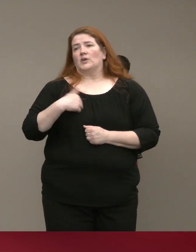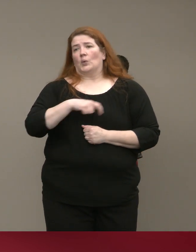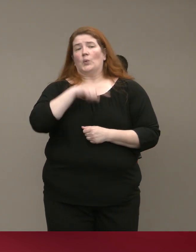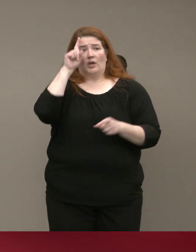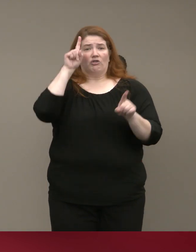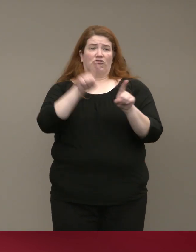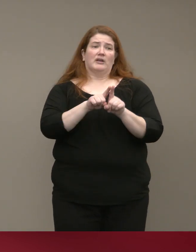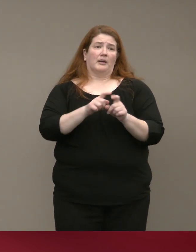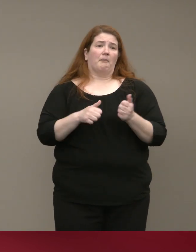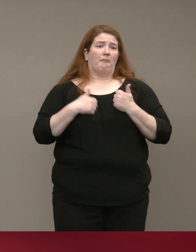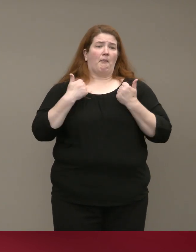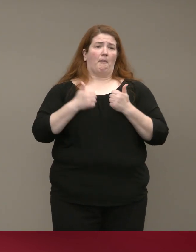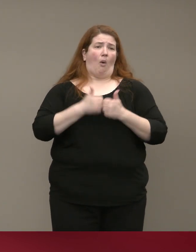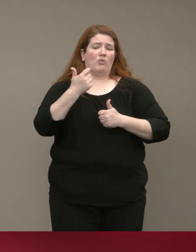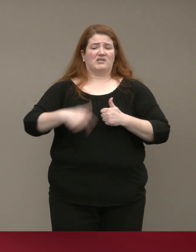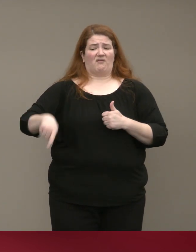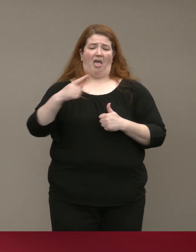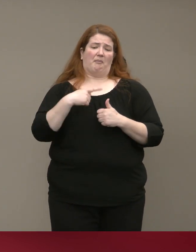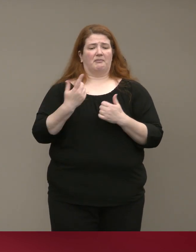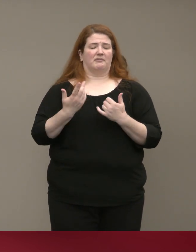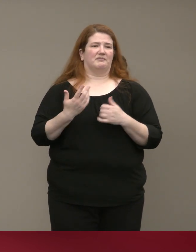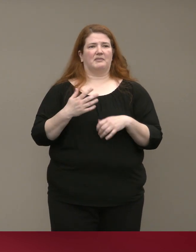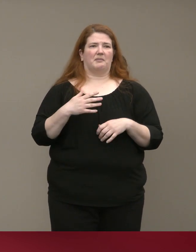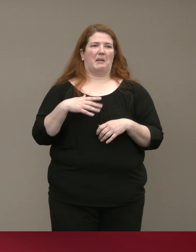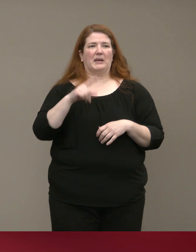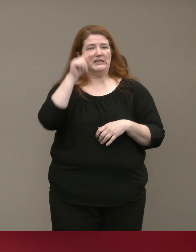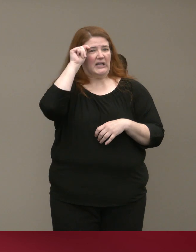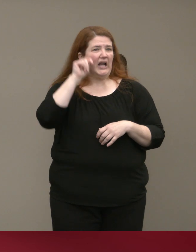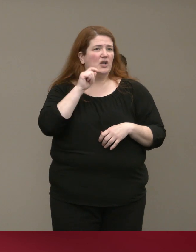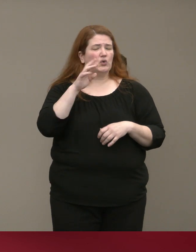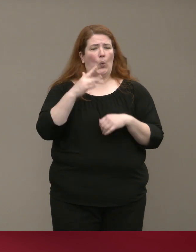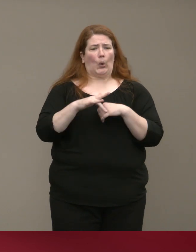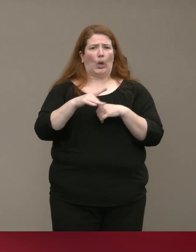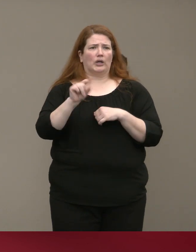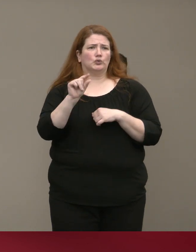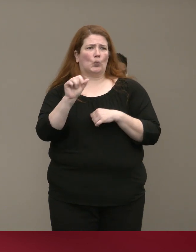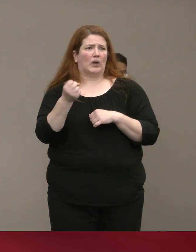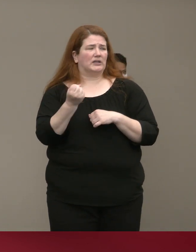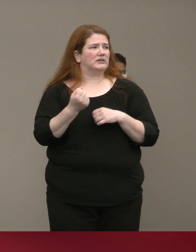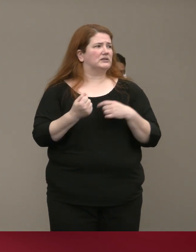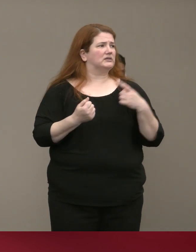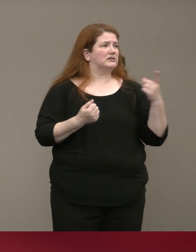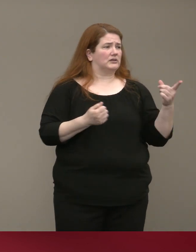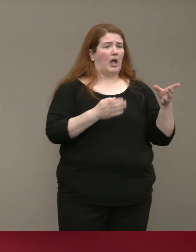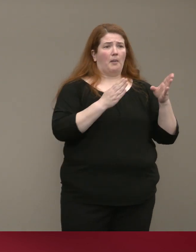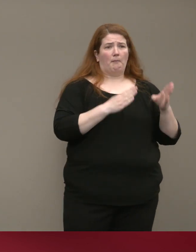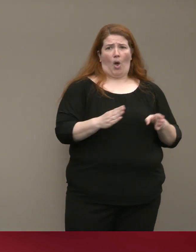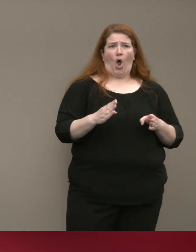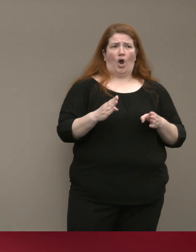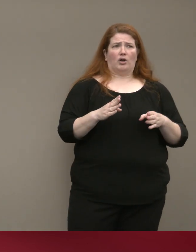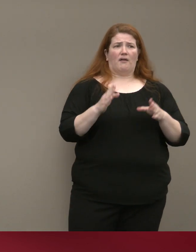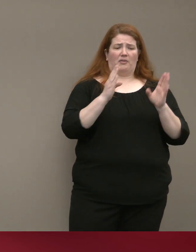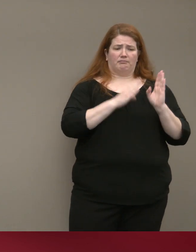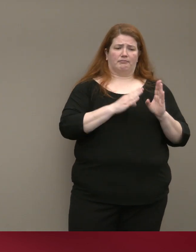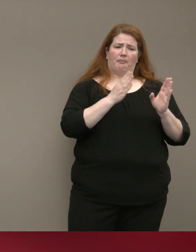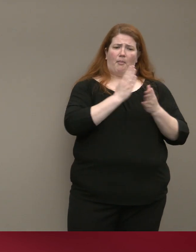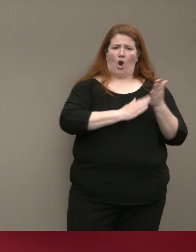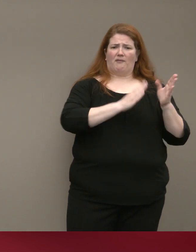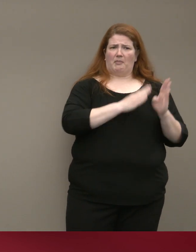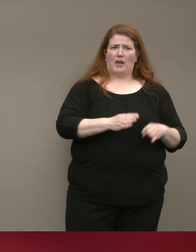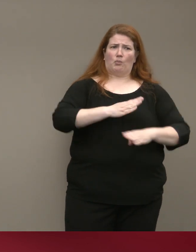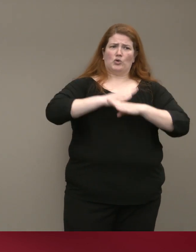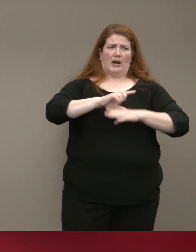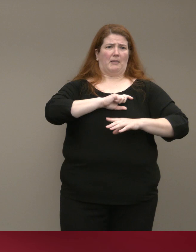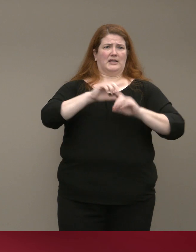that most of them appeared to be late teens, early 20s. It was part of the tactic yesterday to protect the police department. Obviously, we've seen other police departments go